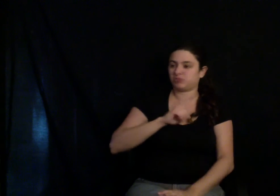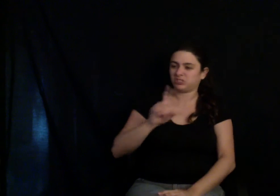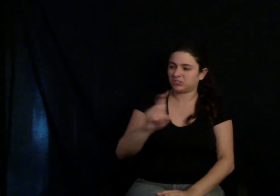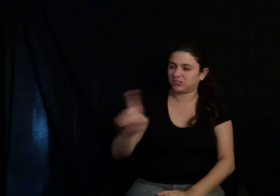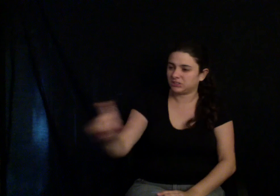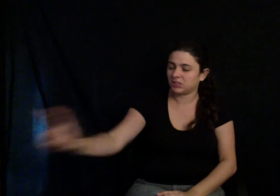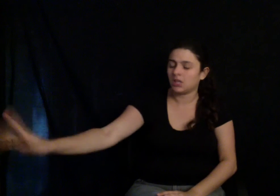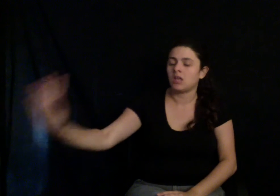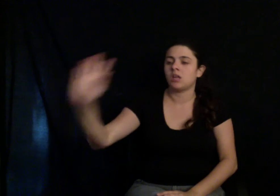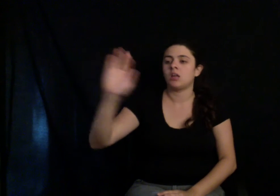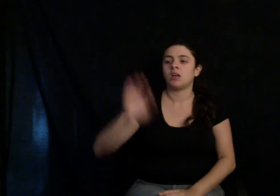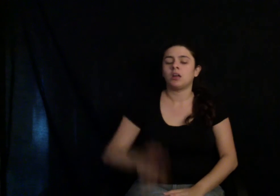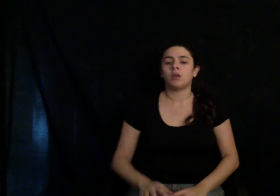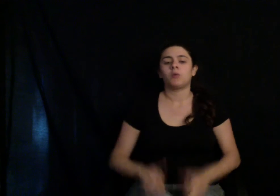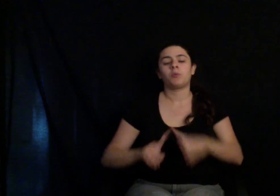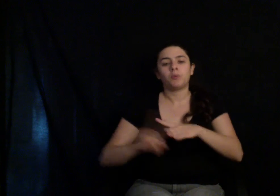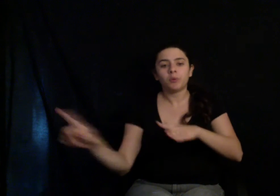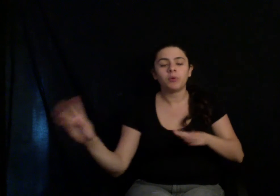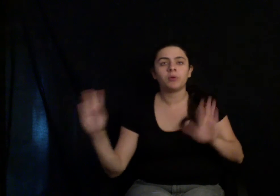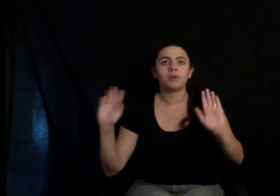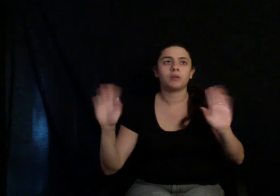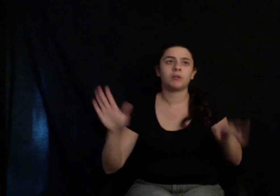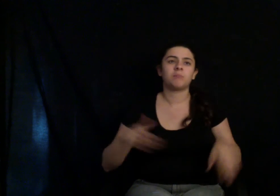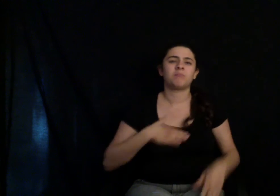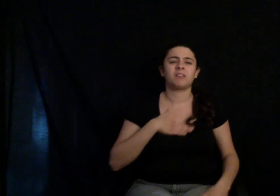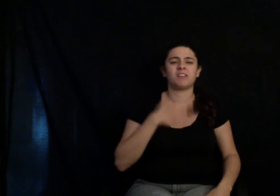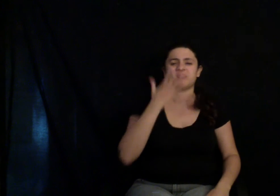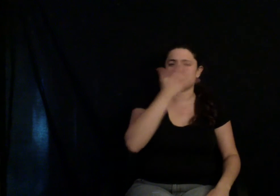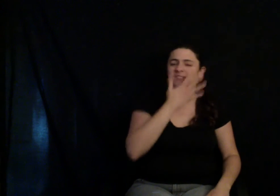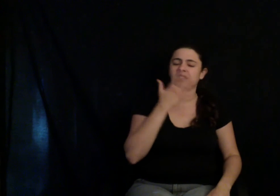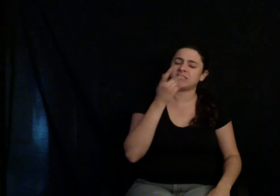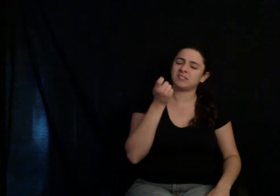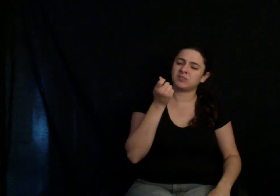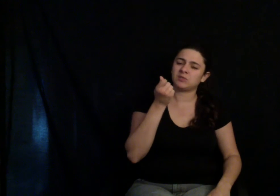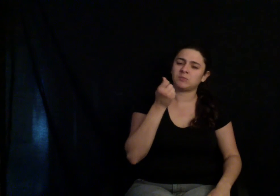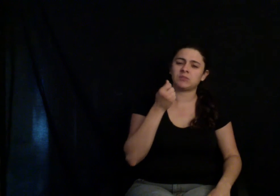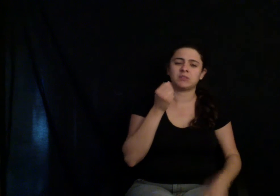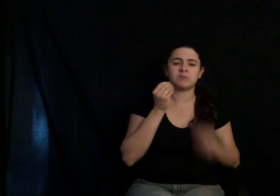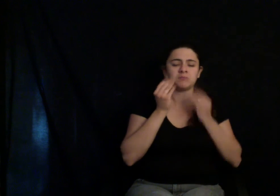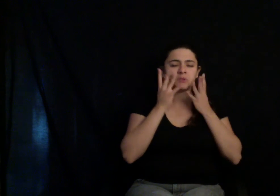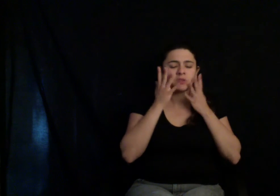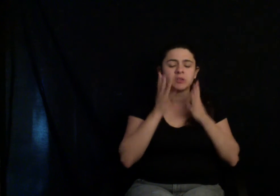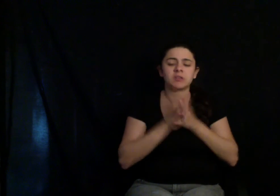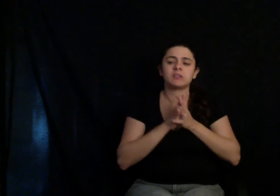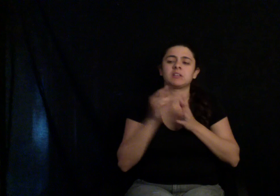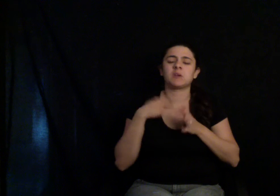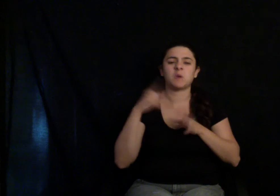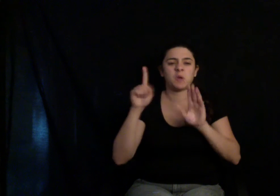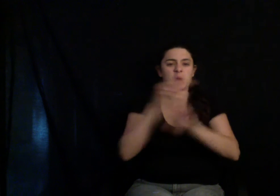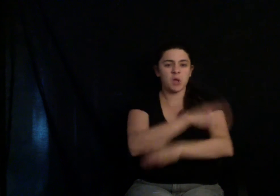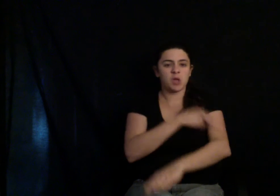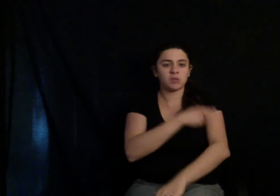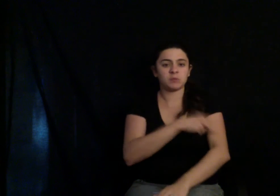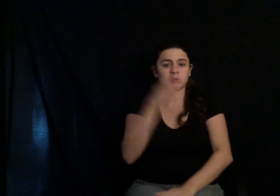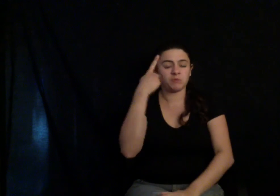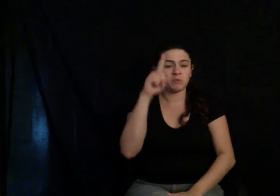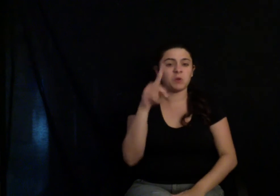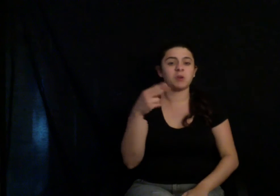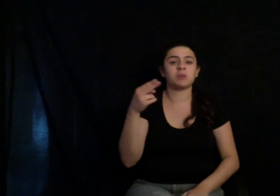my face was a little burned, and I got treated for smoke inhalation, and my cat was all screwed up. Like